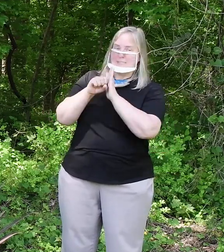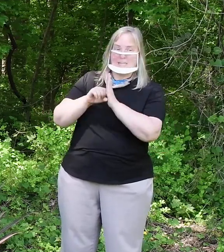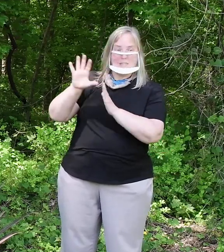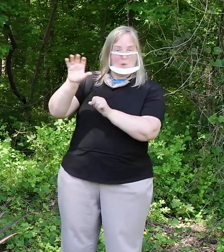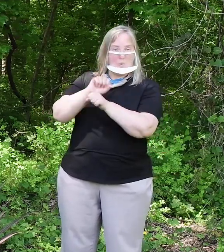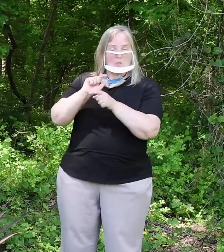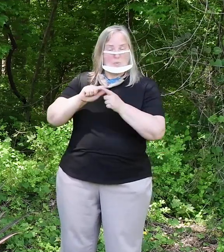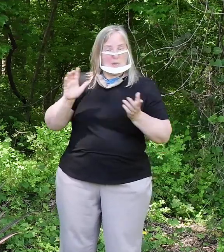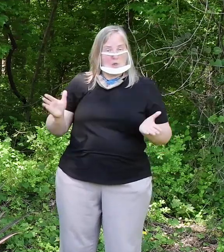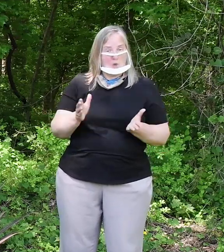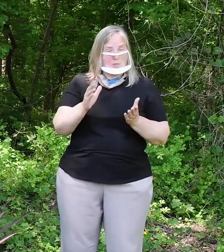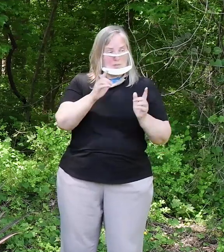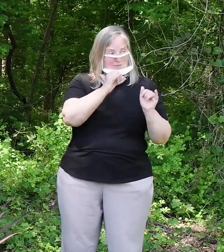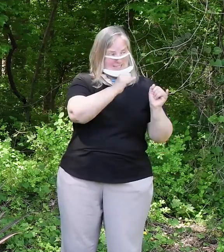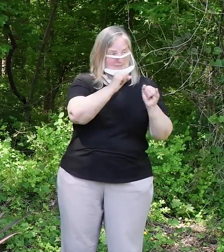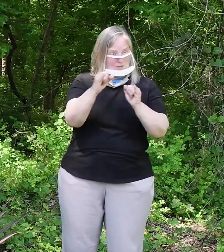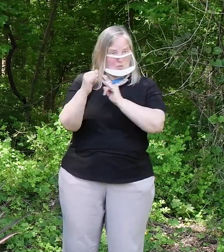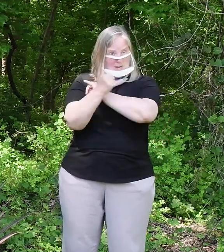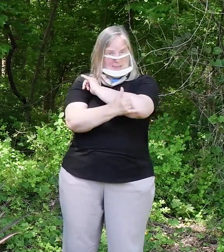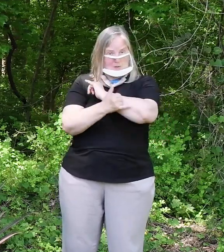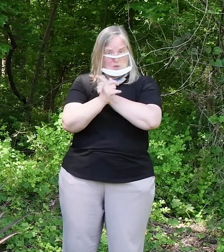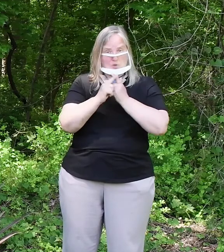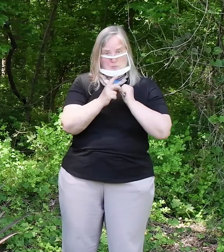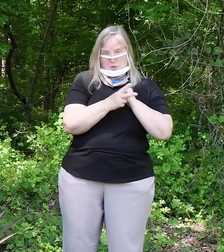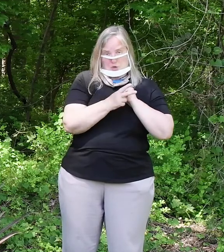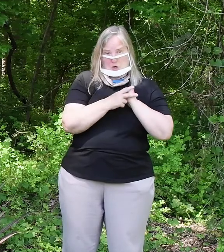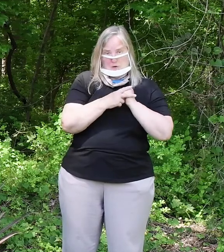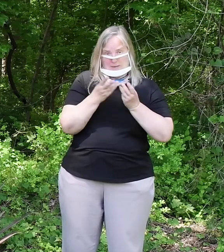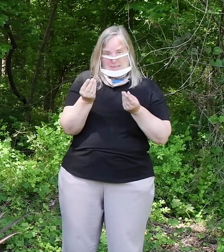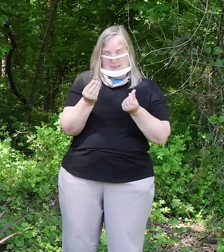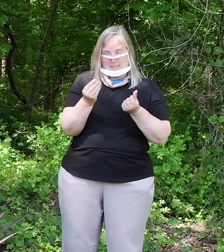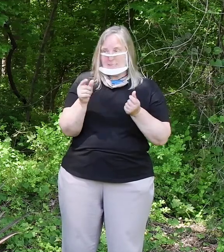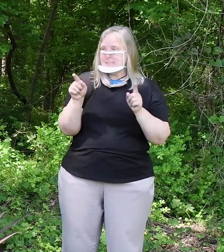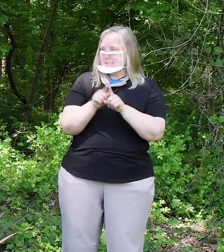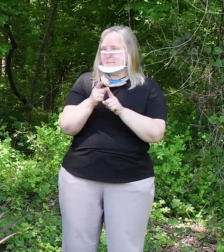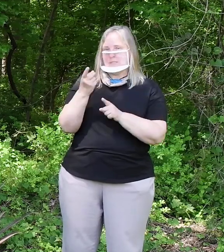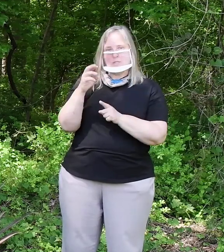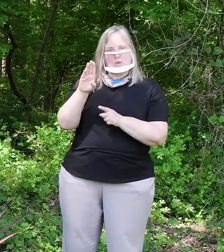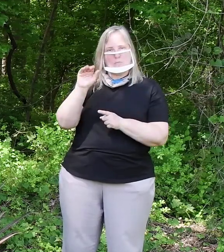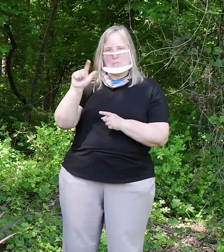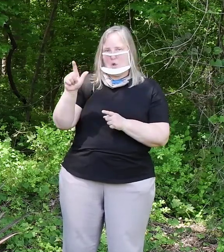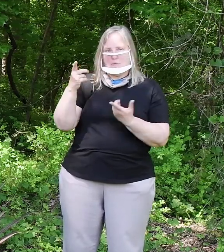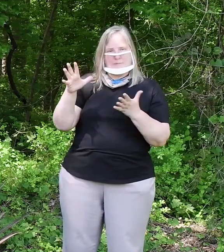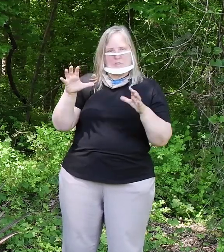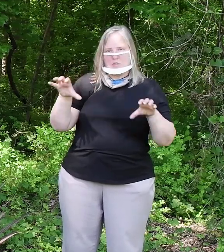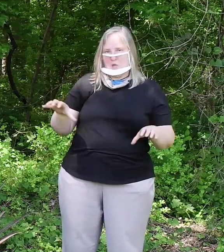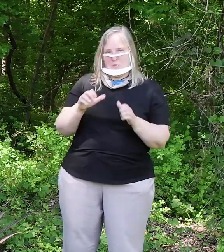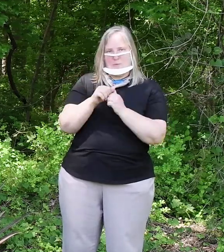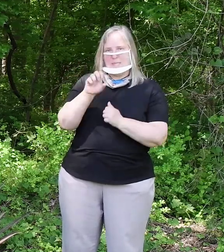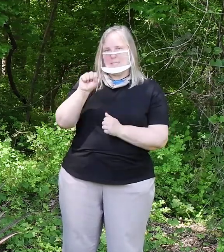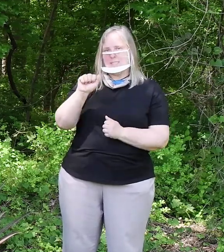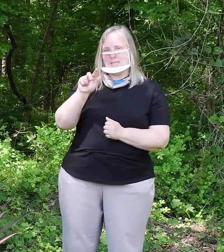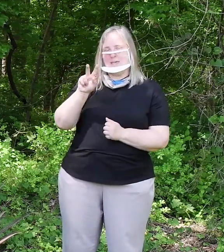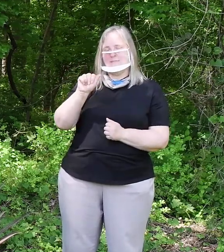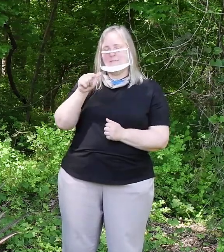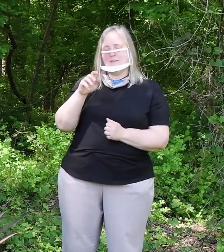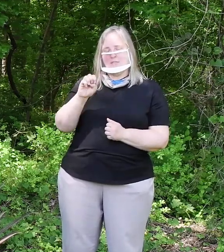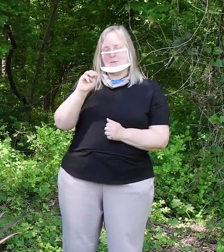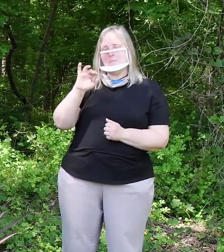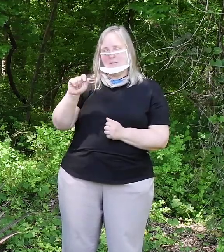encourage counties to preserve these lands, just as Dr. Ball has done with the Savage Mill remainder